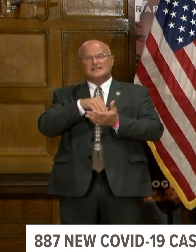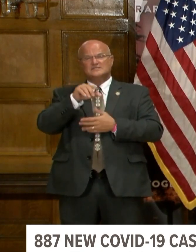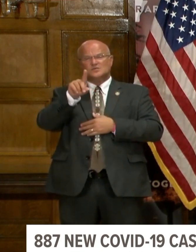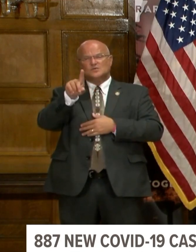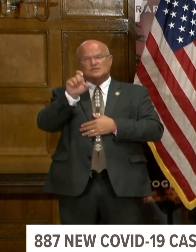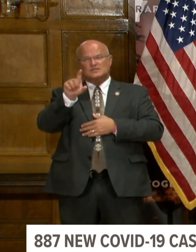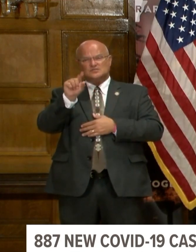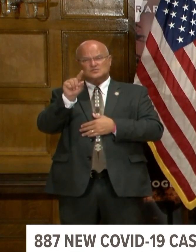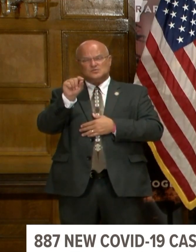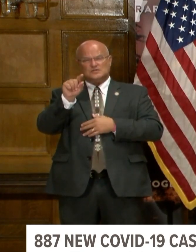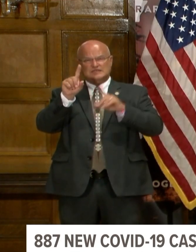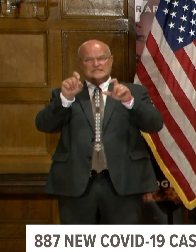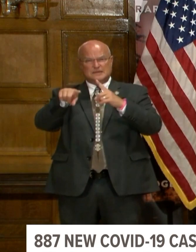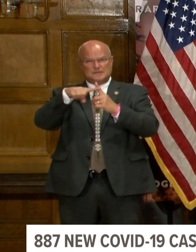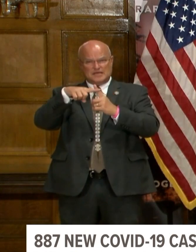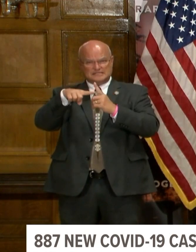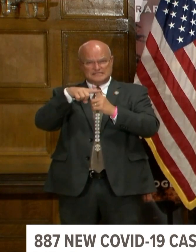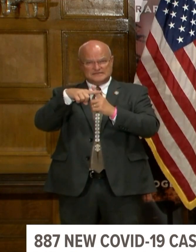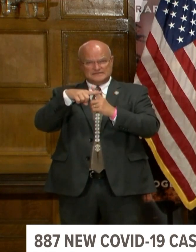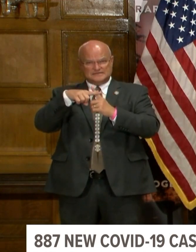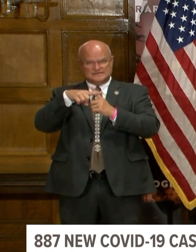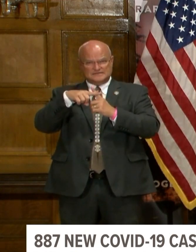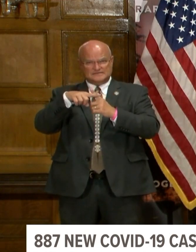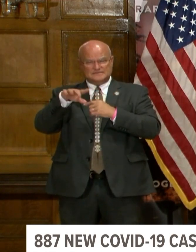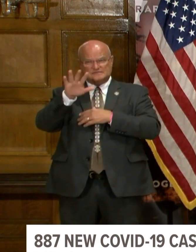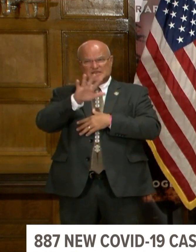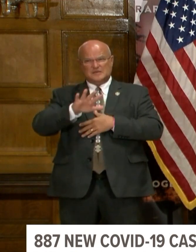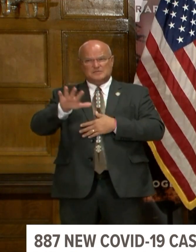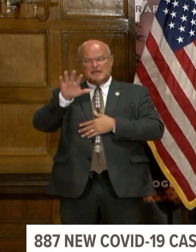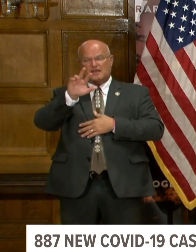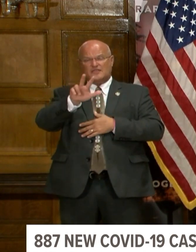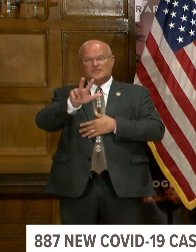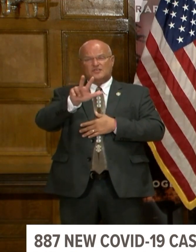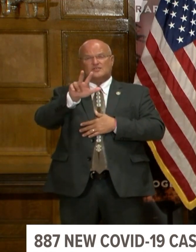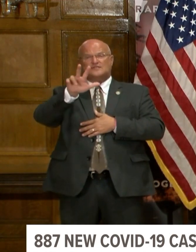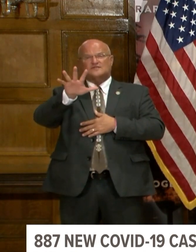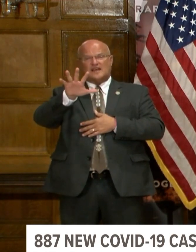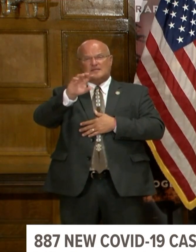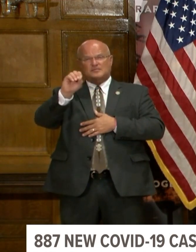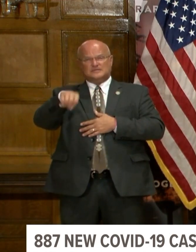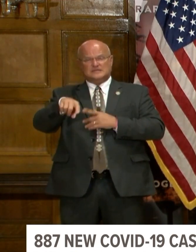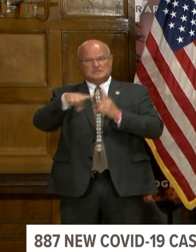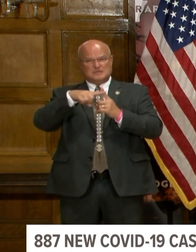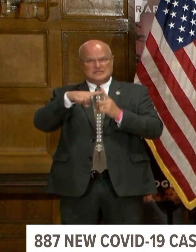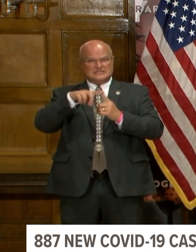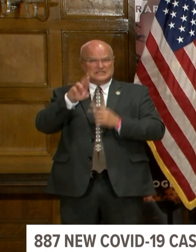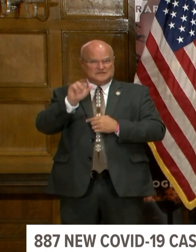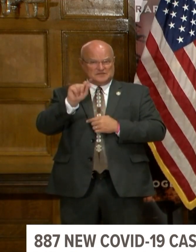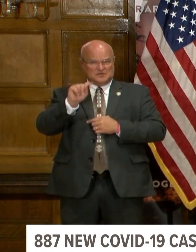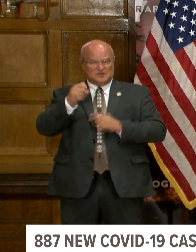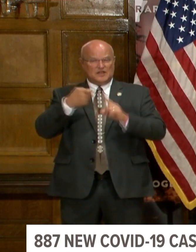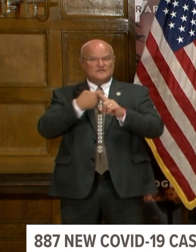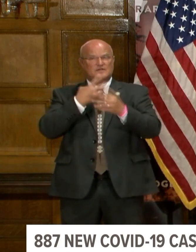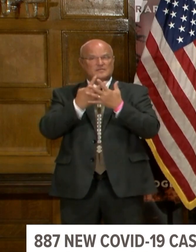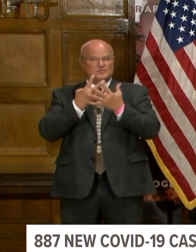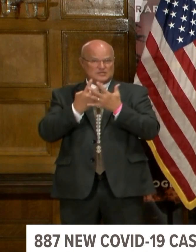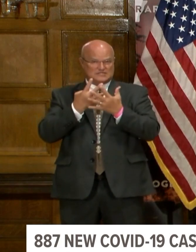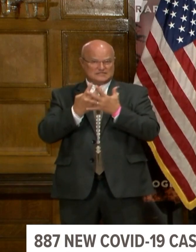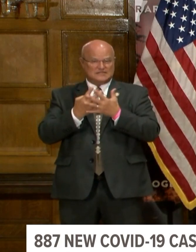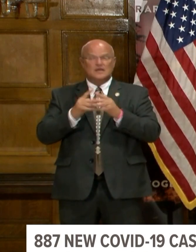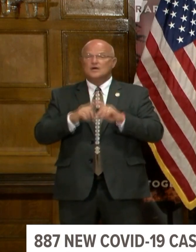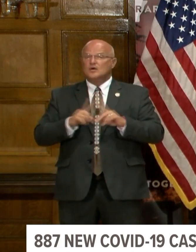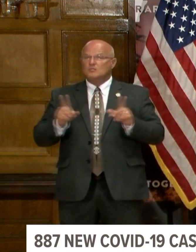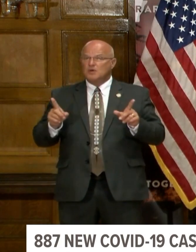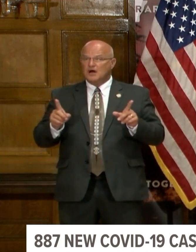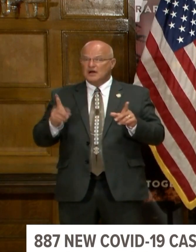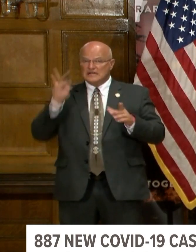5,120 test positive. That is roughly a 35% positivity rate of our inmate population. But